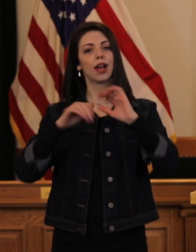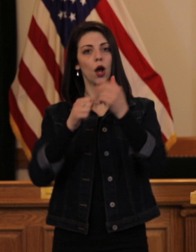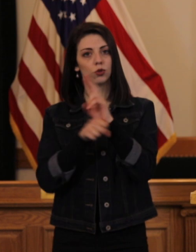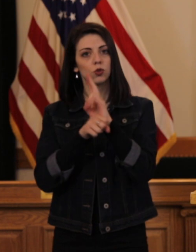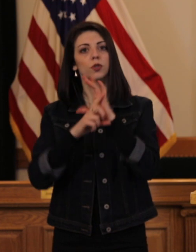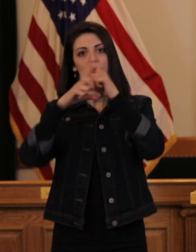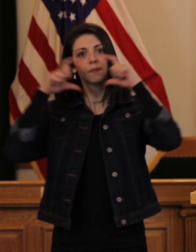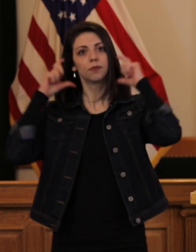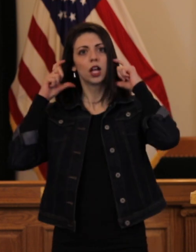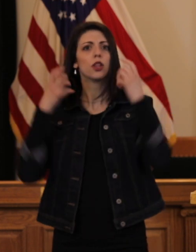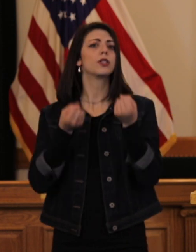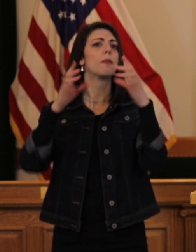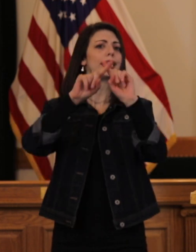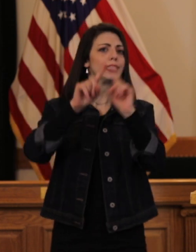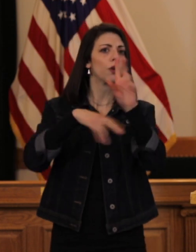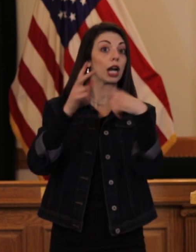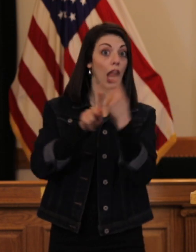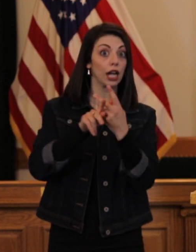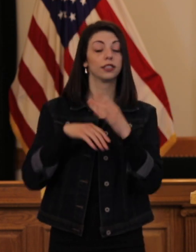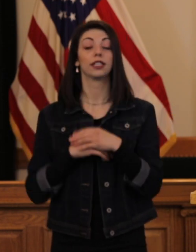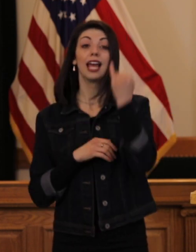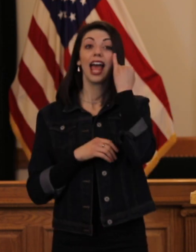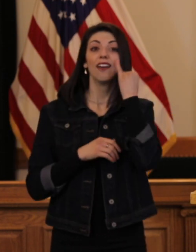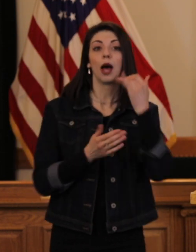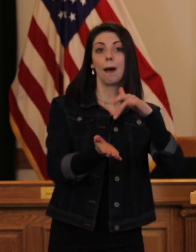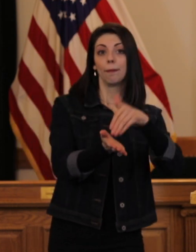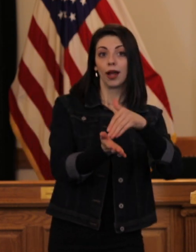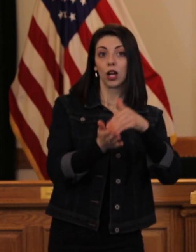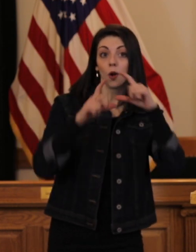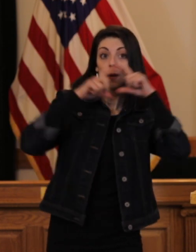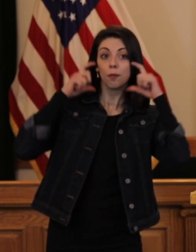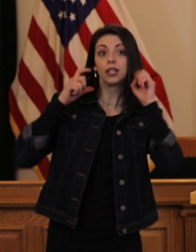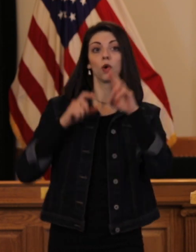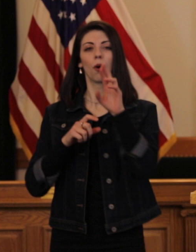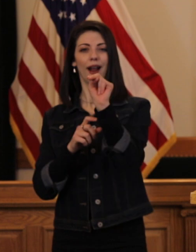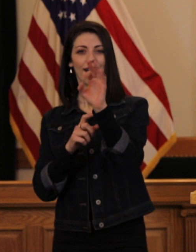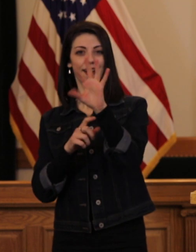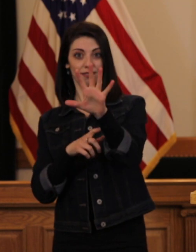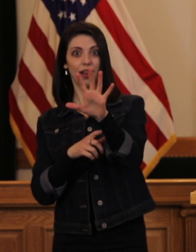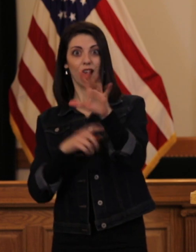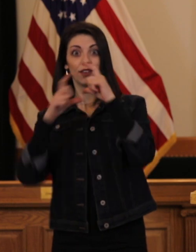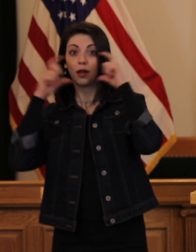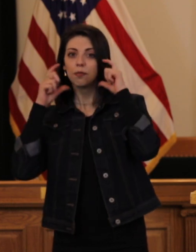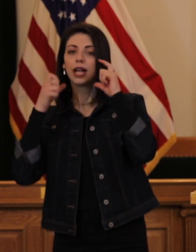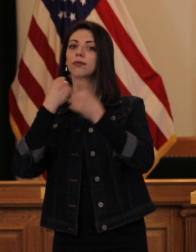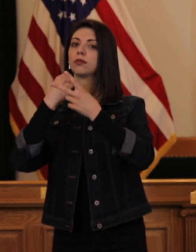very effective. The N95 and surgical masks should be saved for our first responders and healthcare